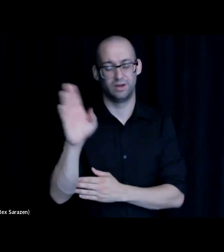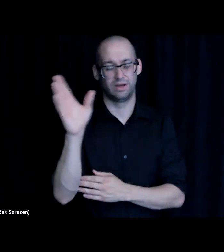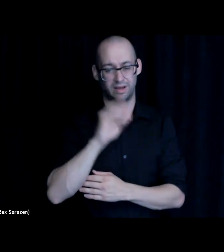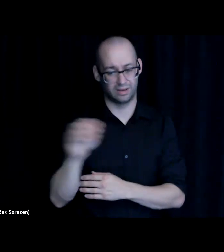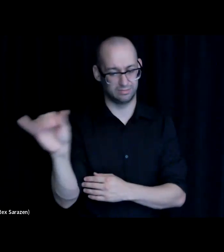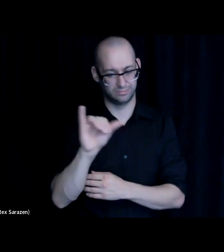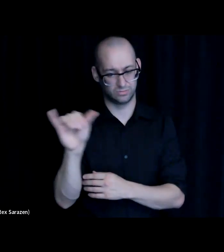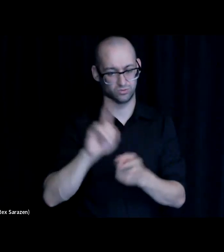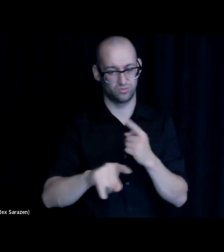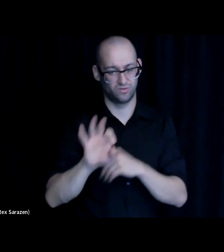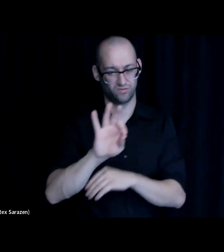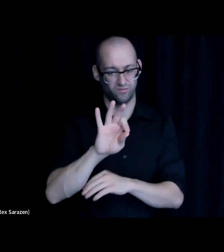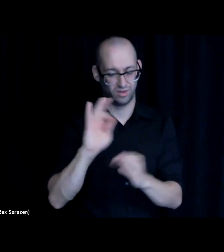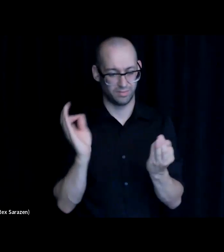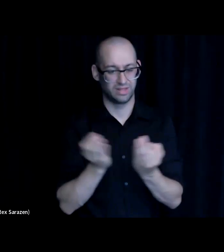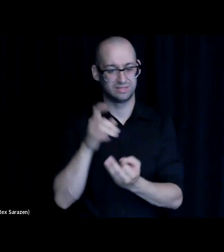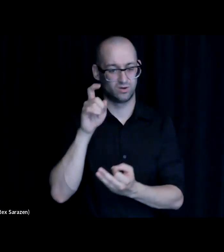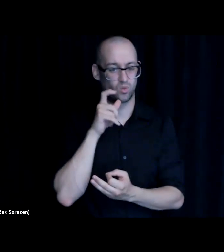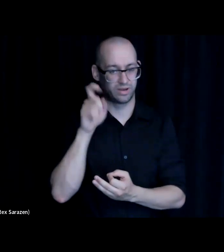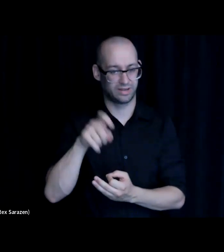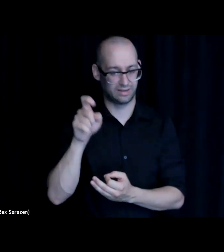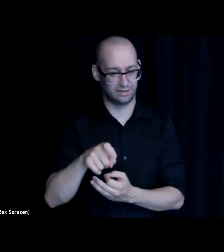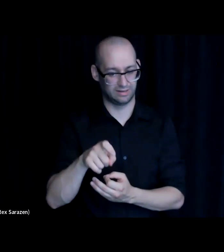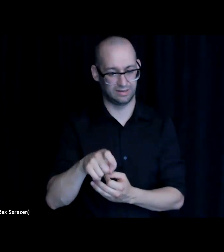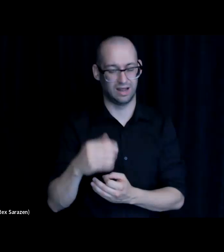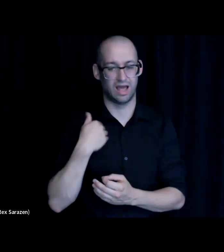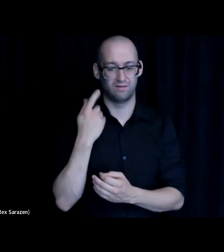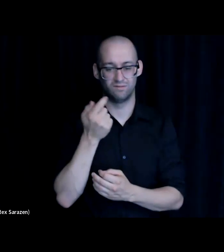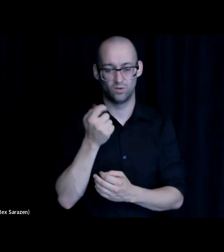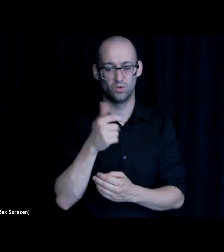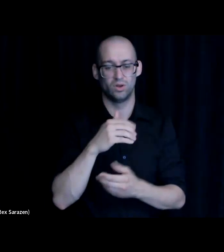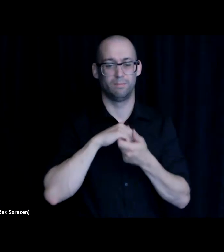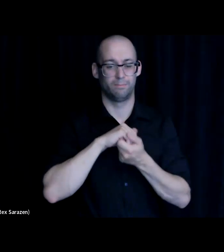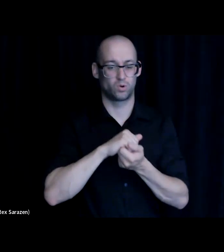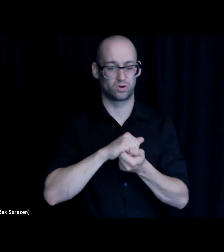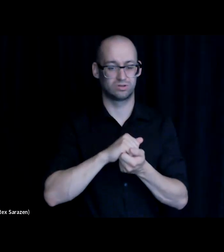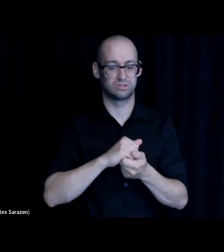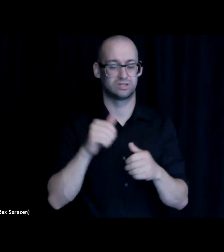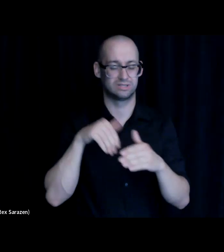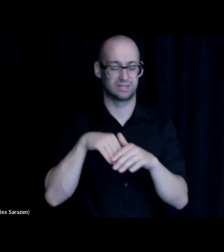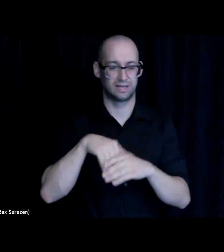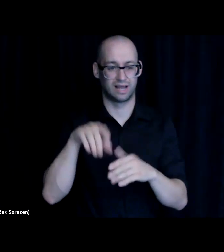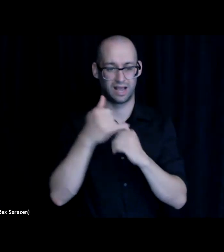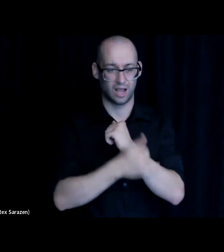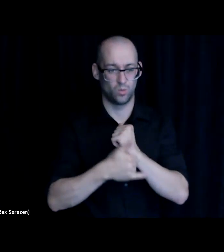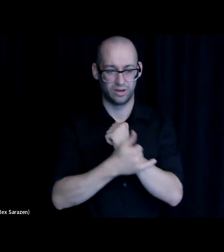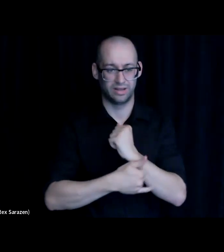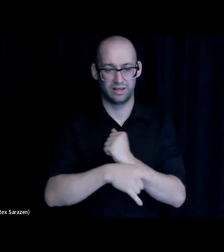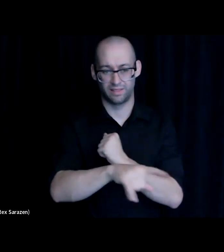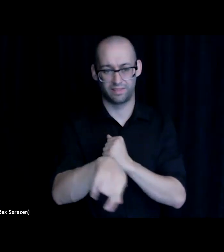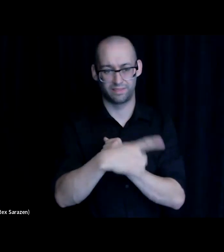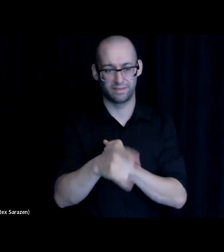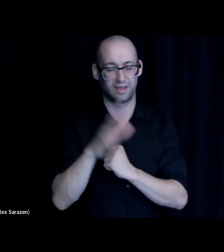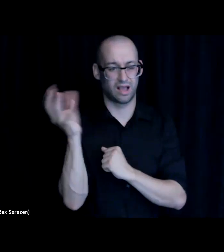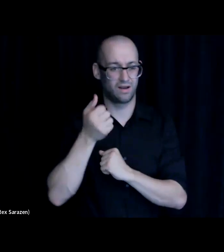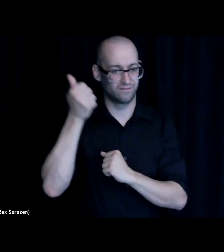to families that need them. We have a couple of partners within the county who receive some